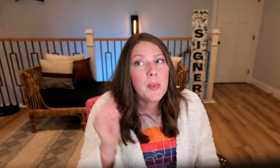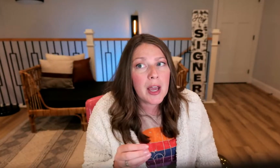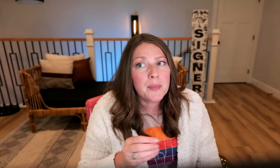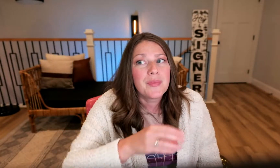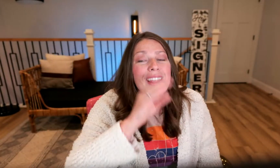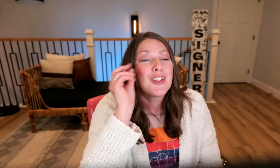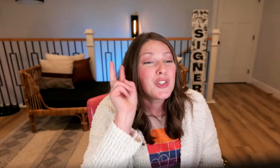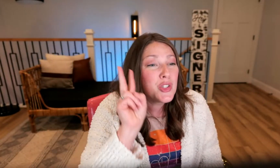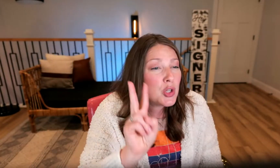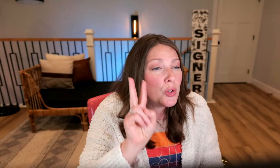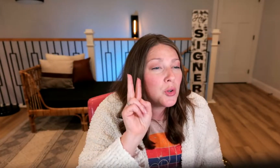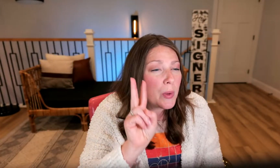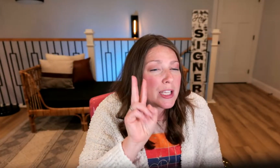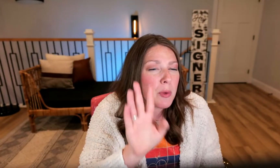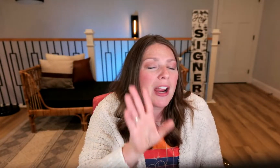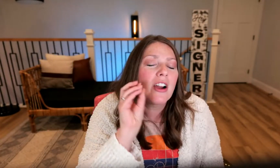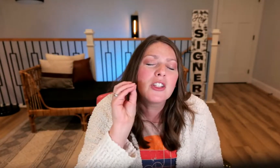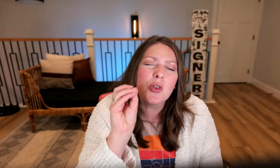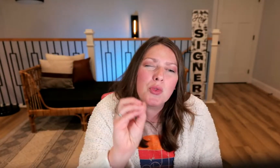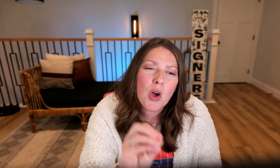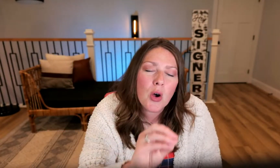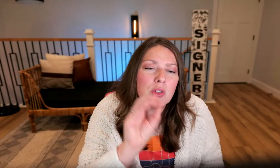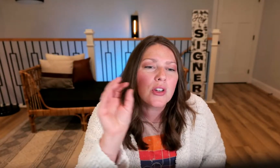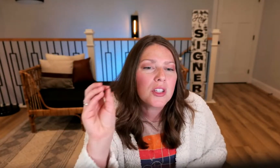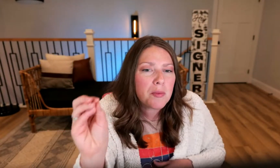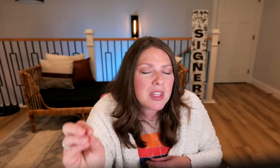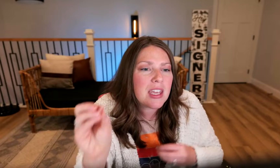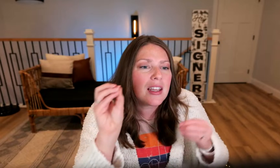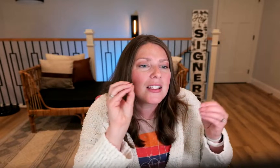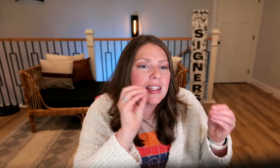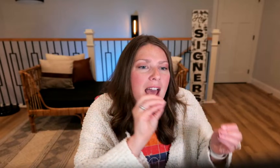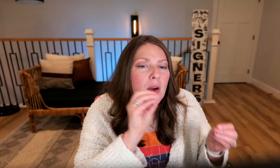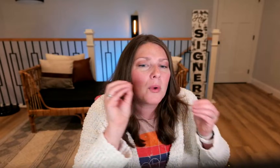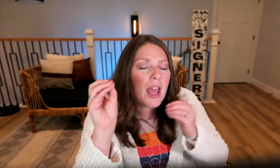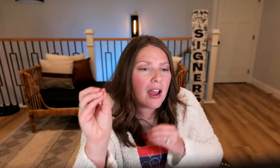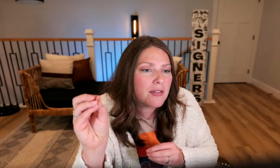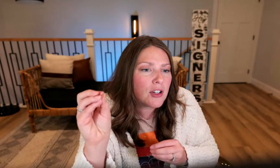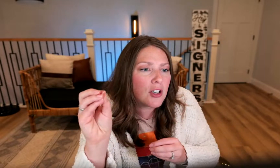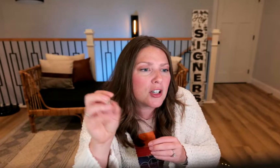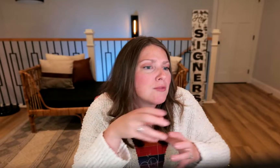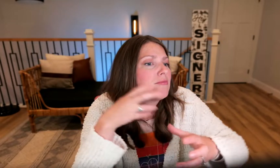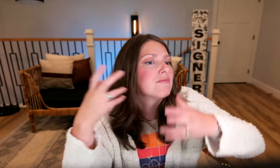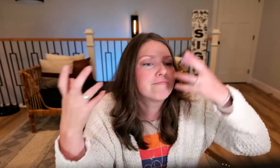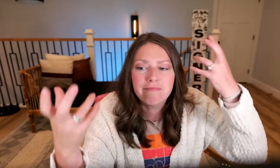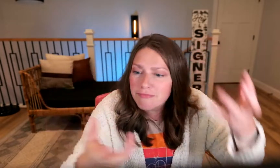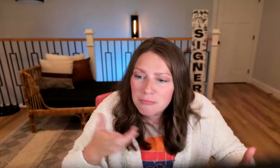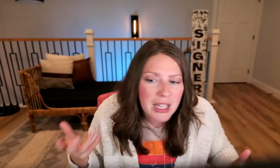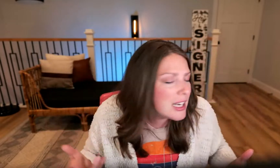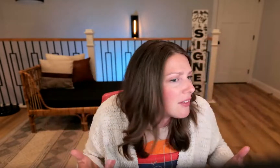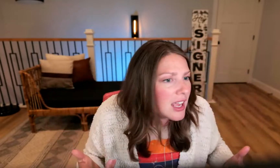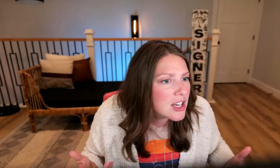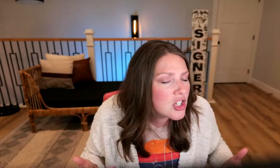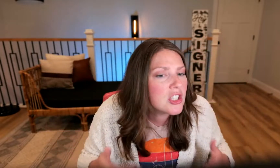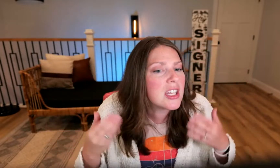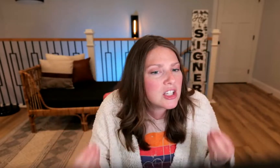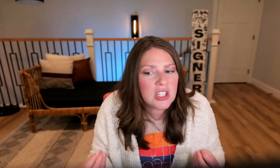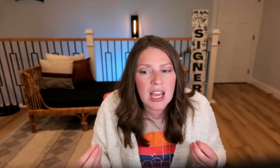But 2 weeks prior. And so those are some things that whenever planning vacations, it just has